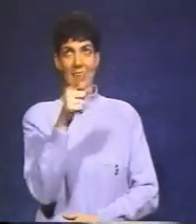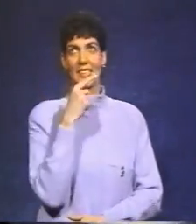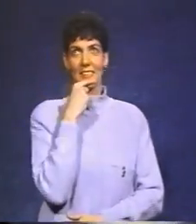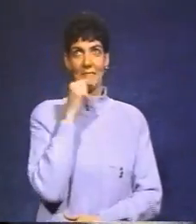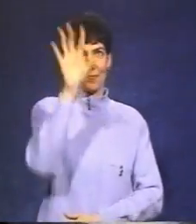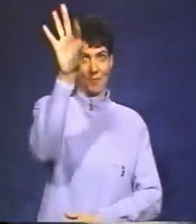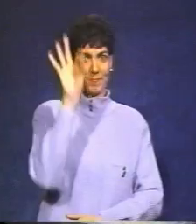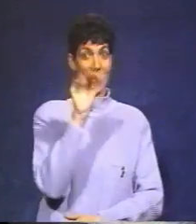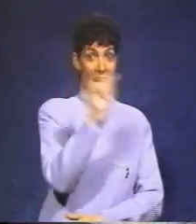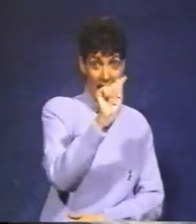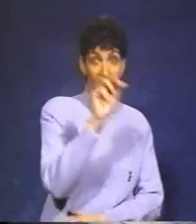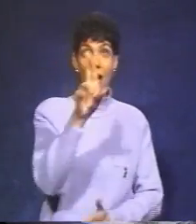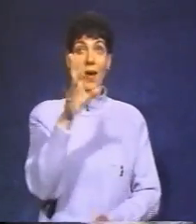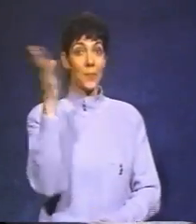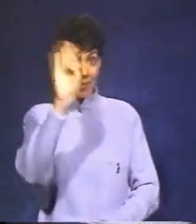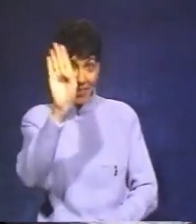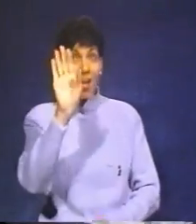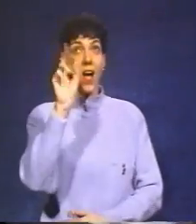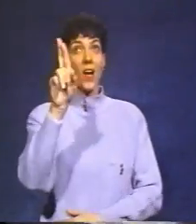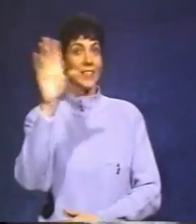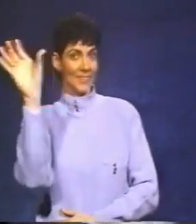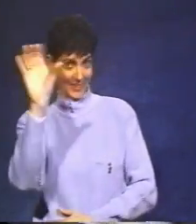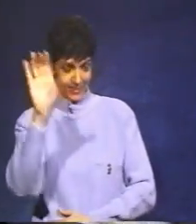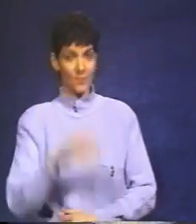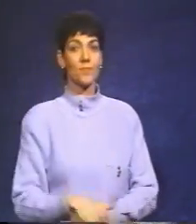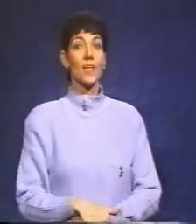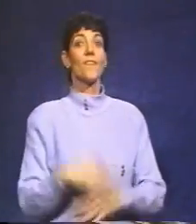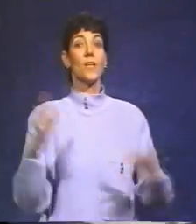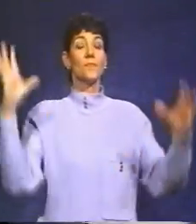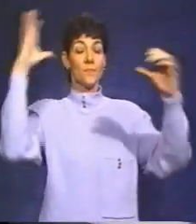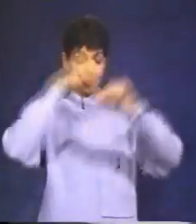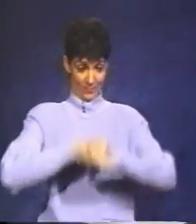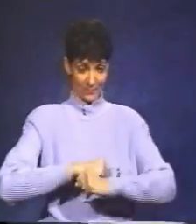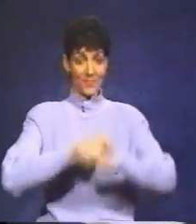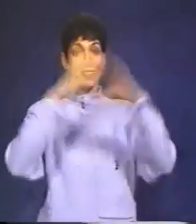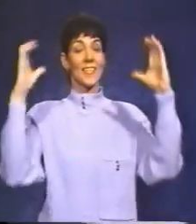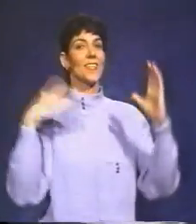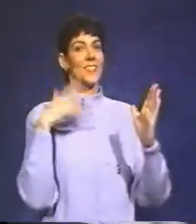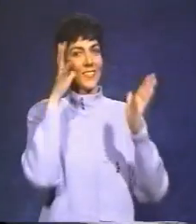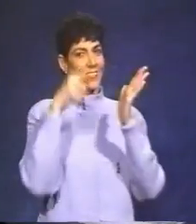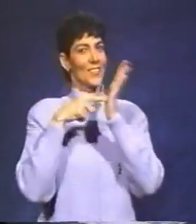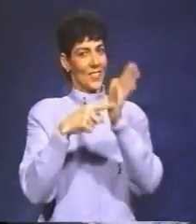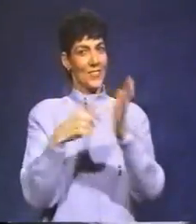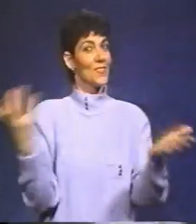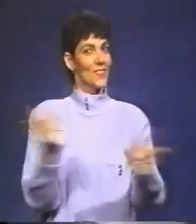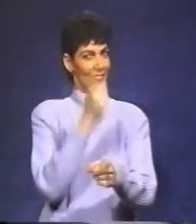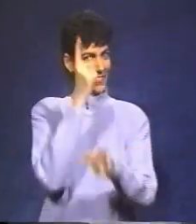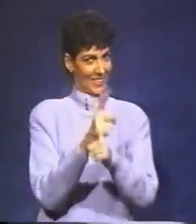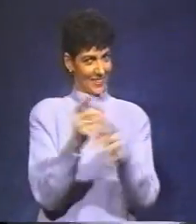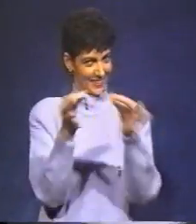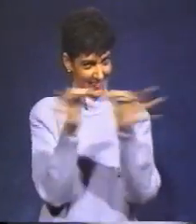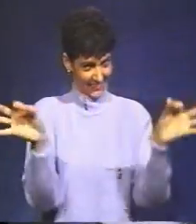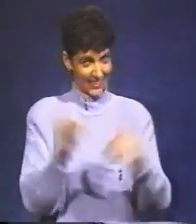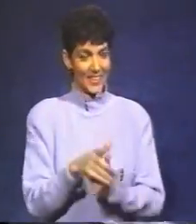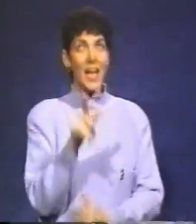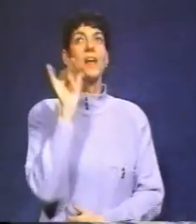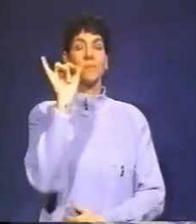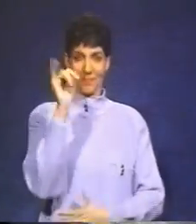incorrect. Try to select the correct sentence. After you have made your choice, you will see the